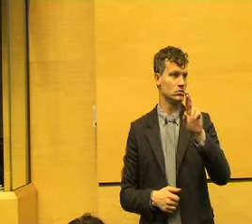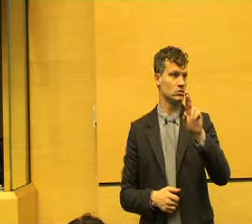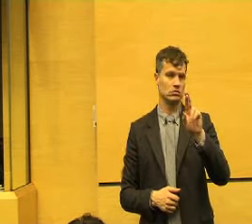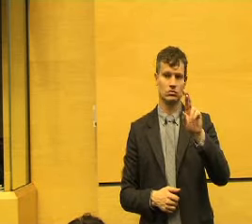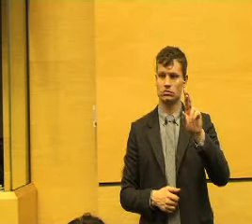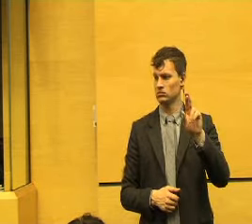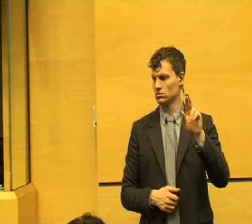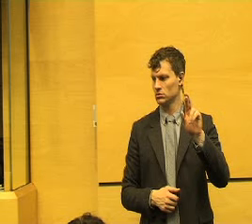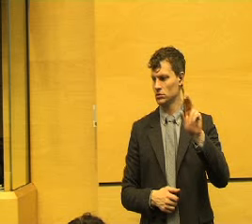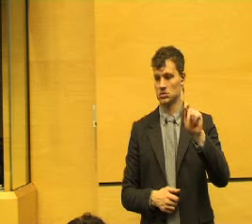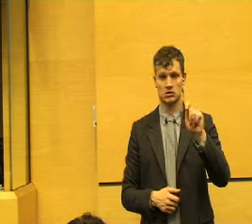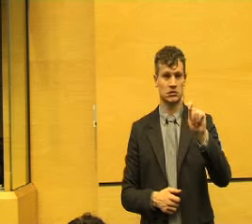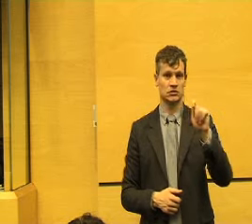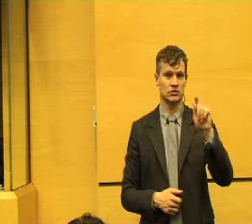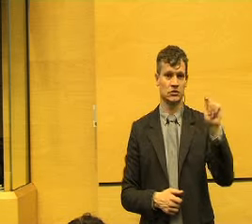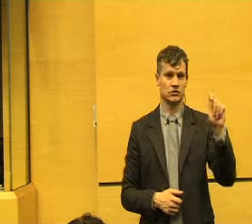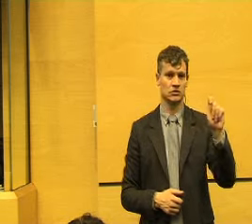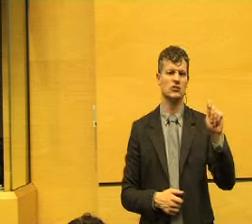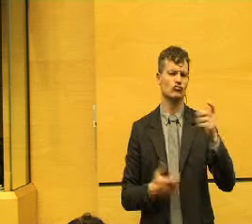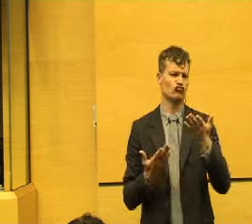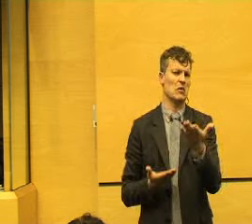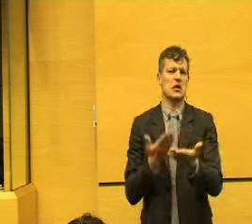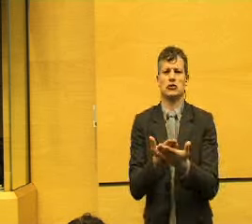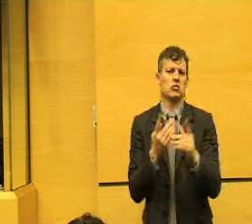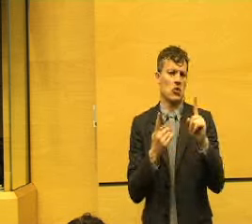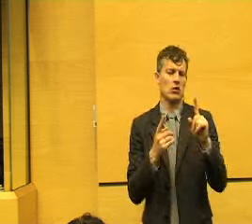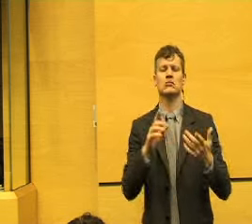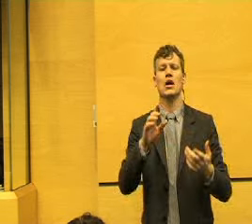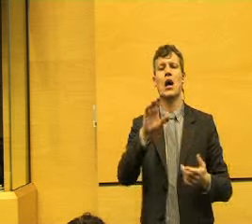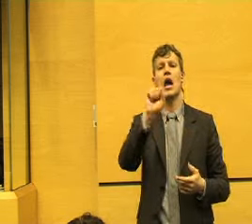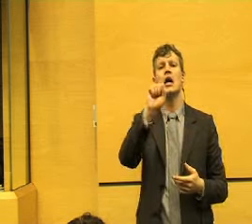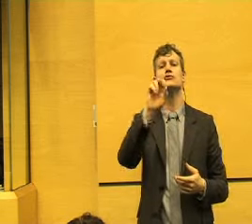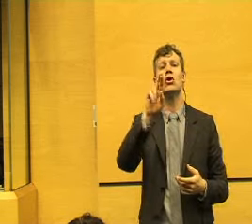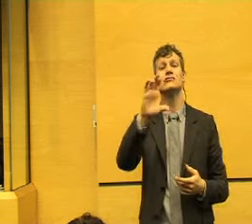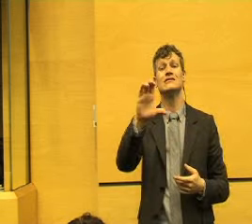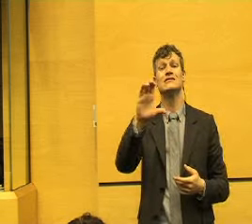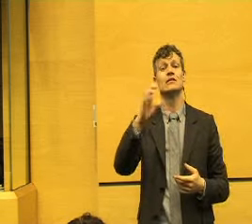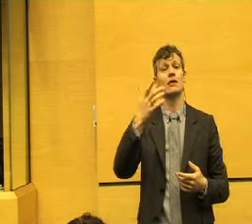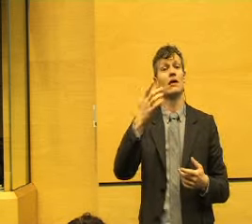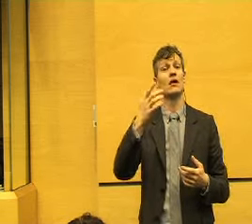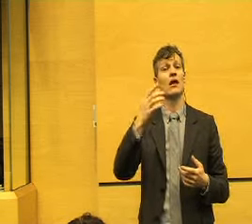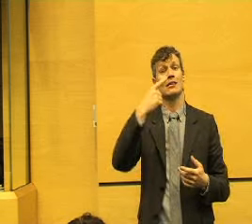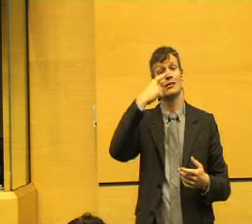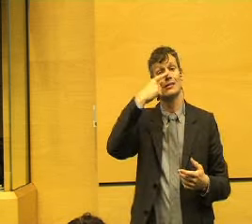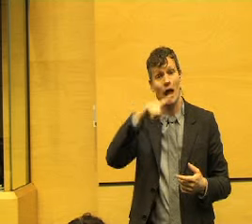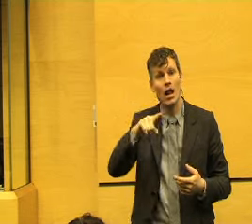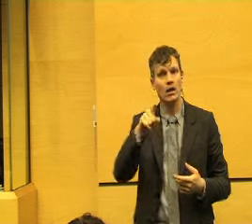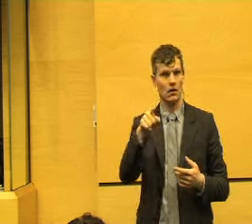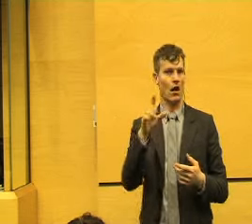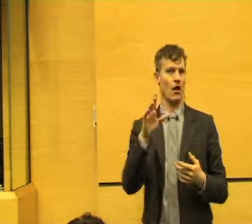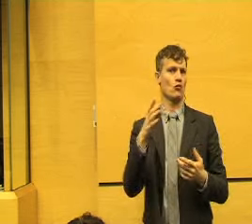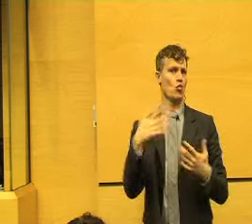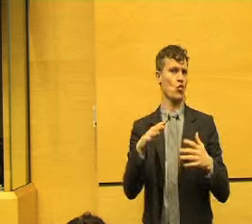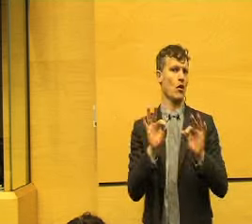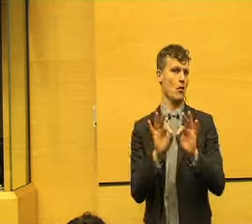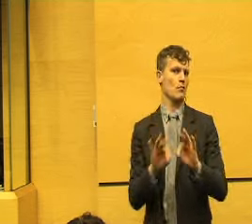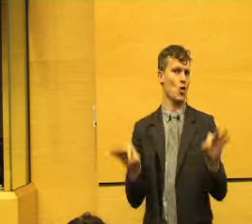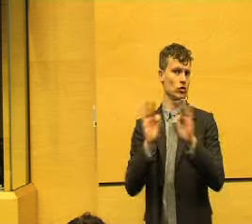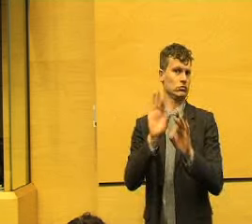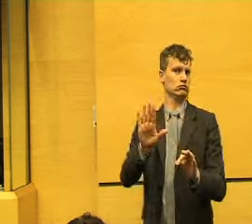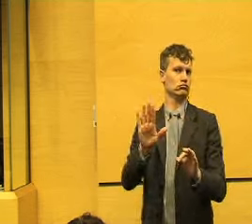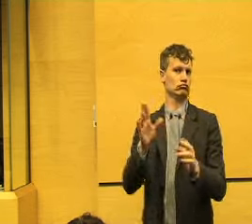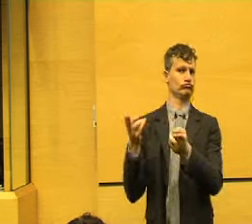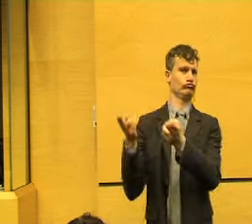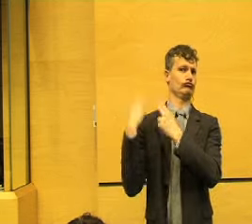from complaint mechanism, the NHRC in Thailand has an important role in